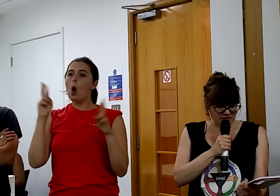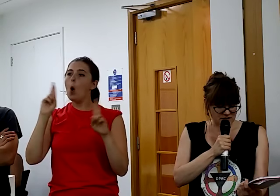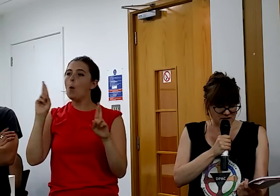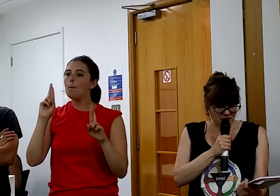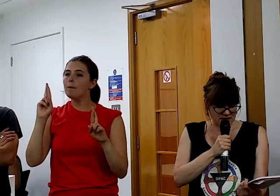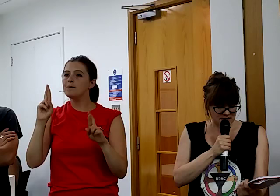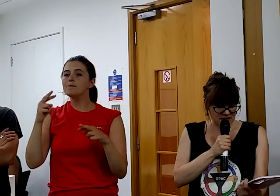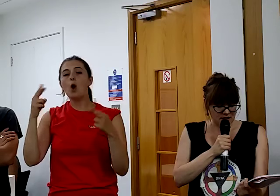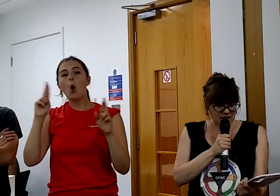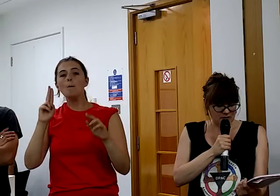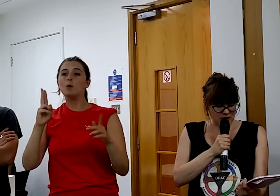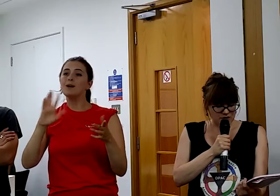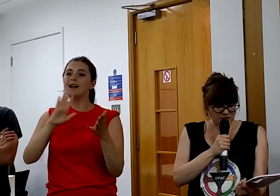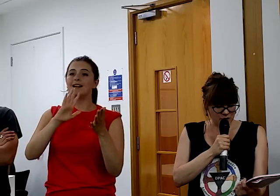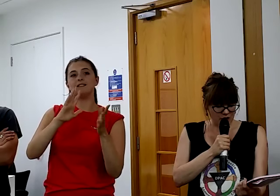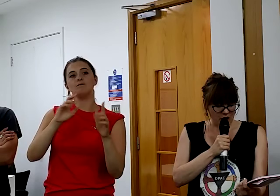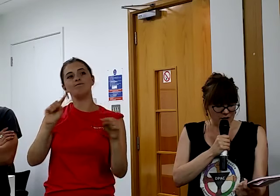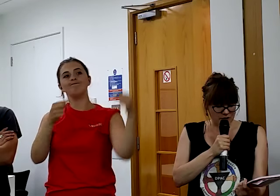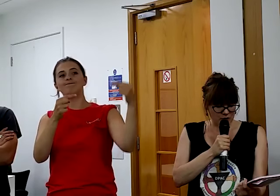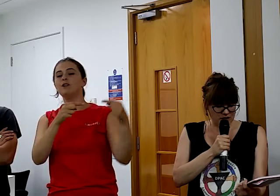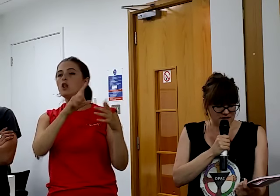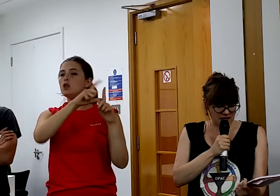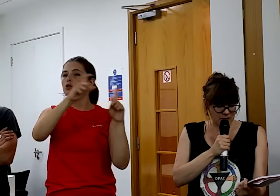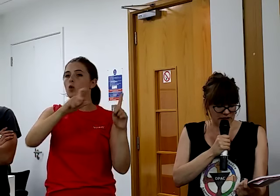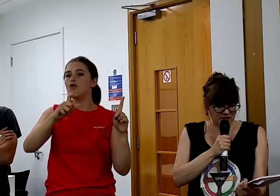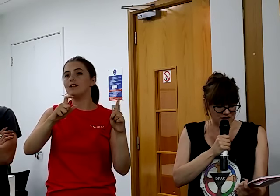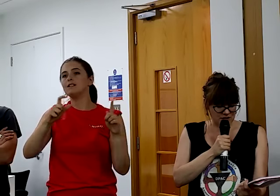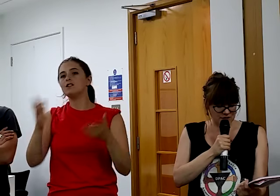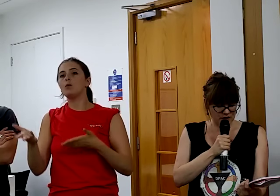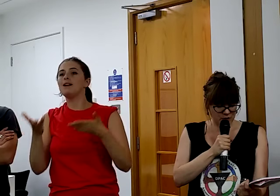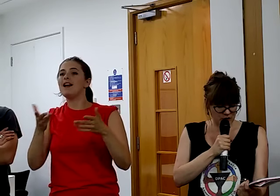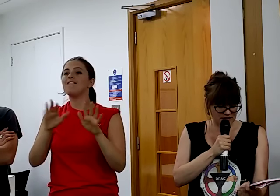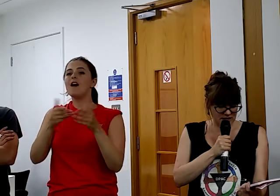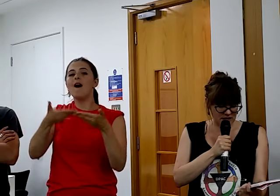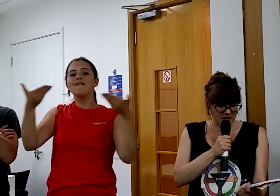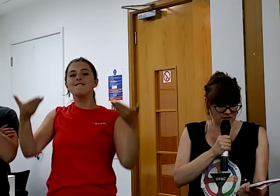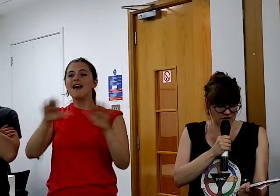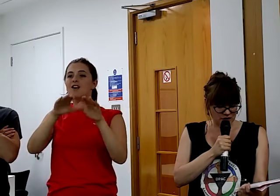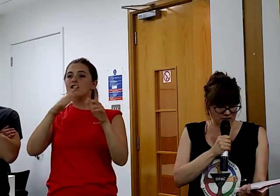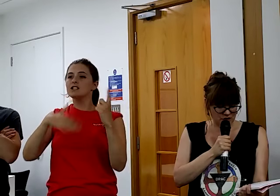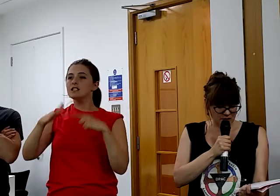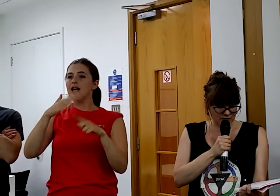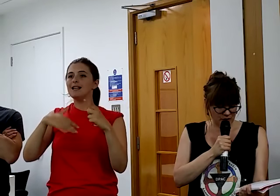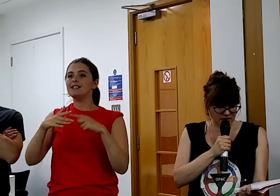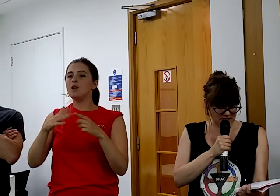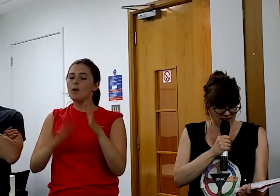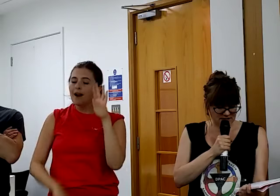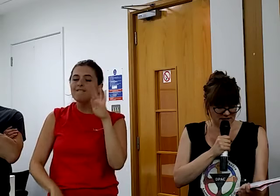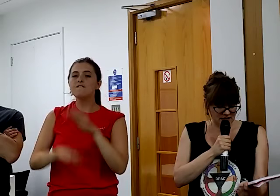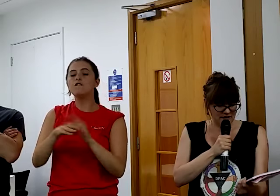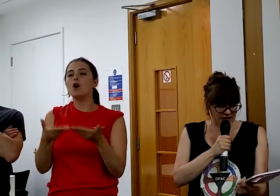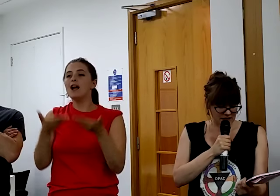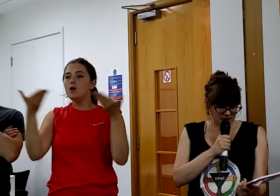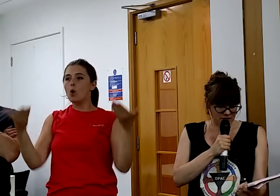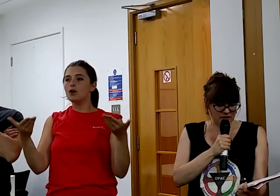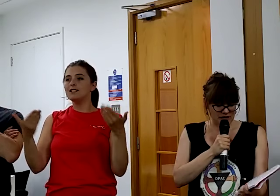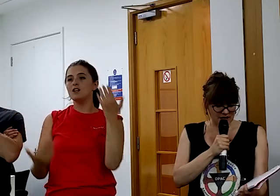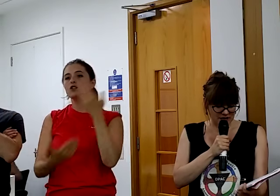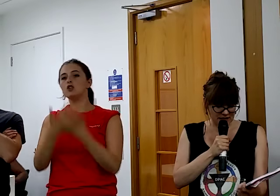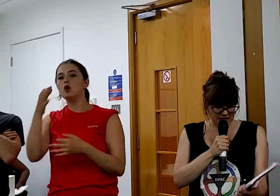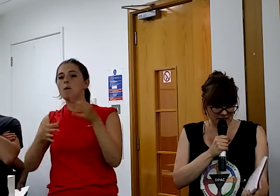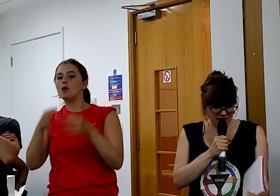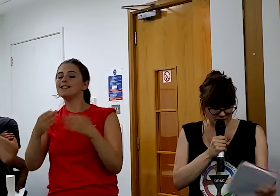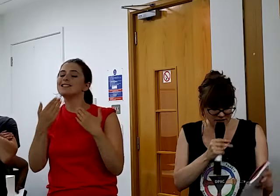can build a fairer society, and most of all, the hope that one day we can achieve full equality under a new type of politics. Thank